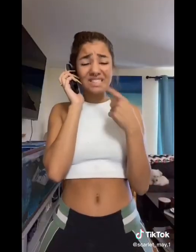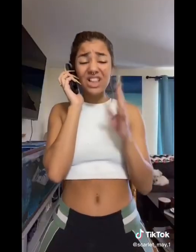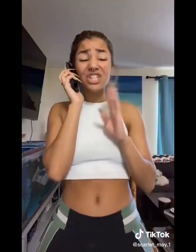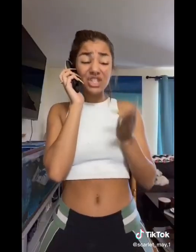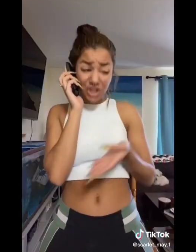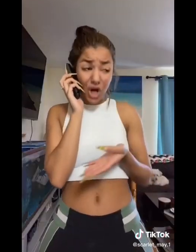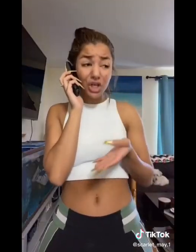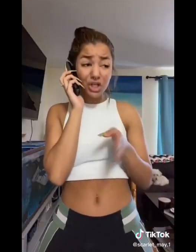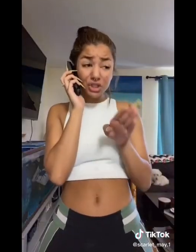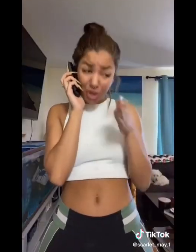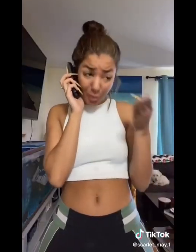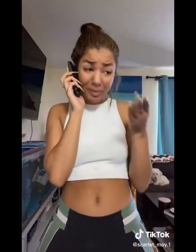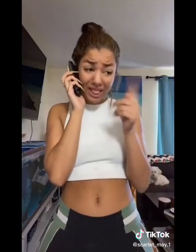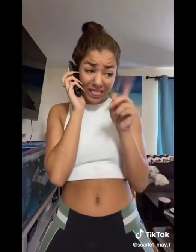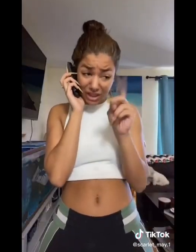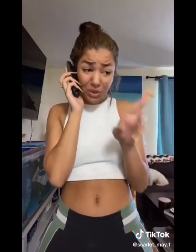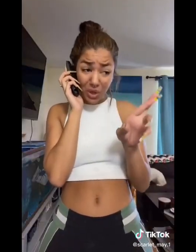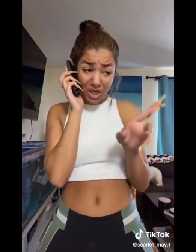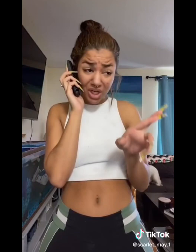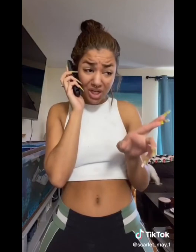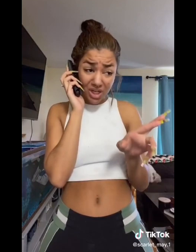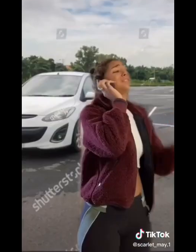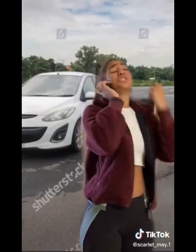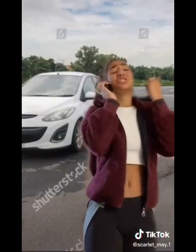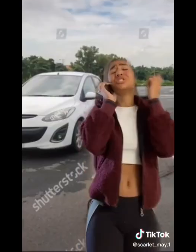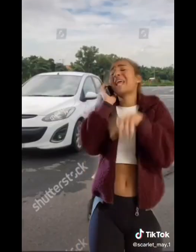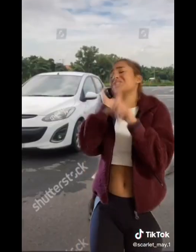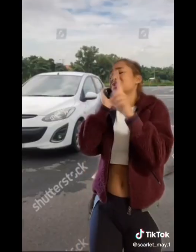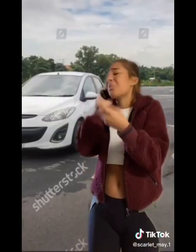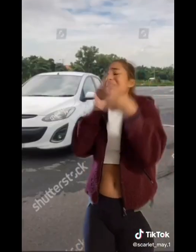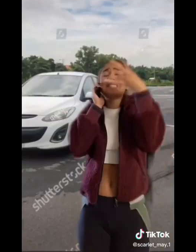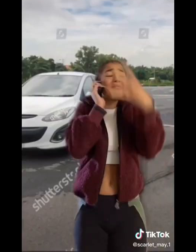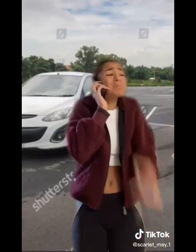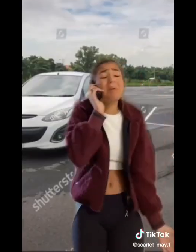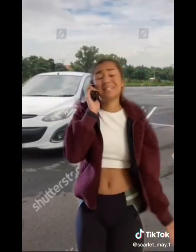your daughter to open the door? She can't. She's only 7 months.